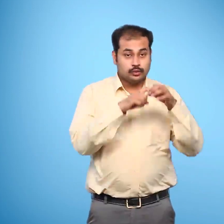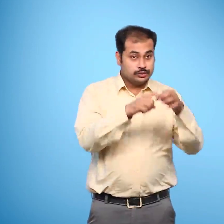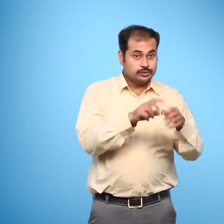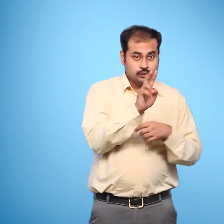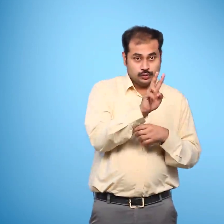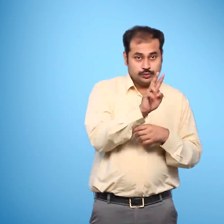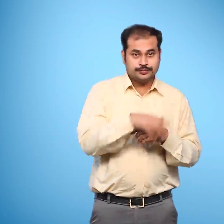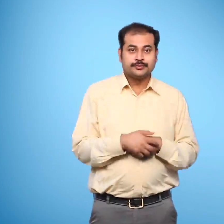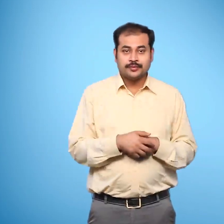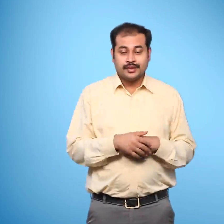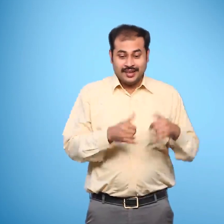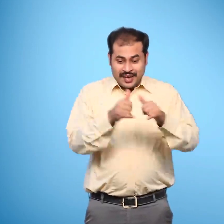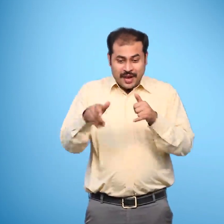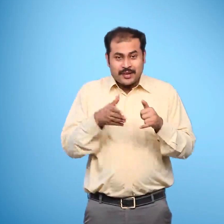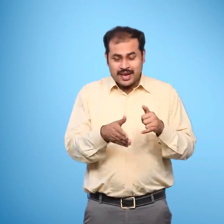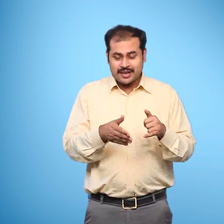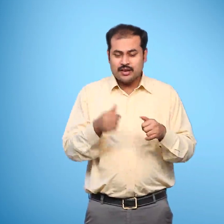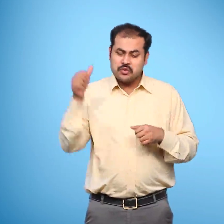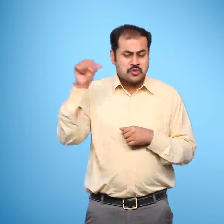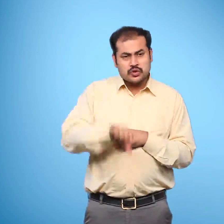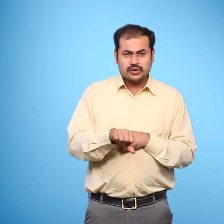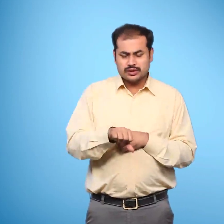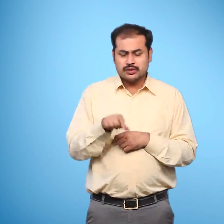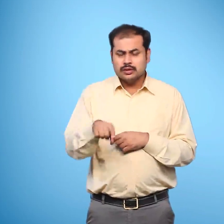Question 2. Who lost the game?